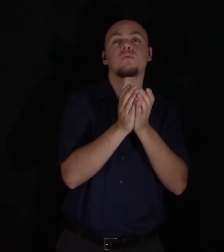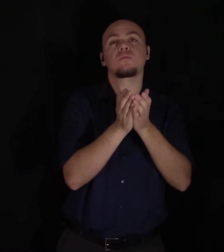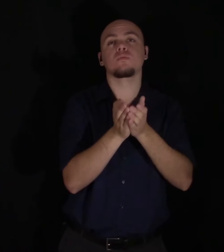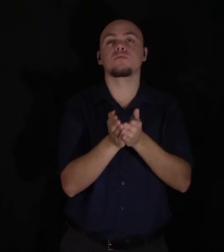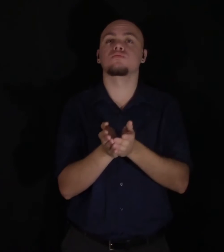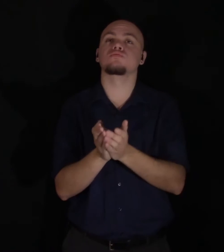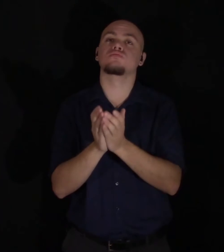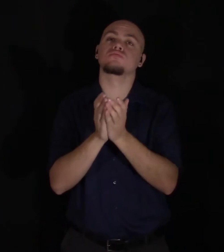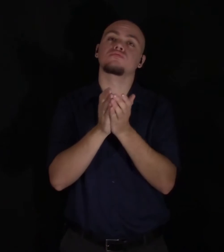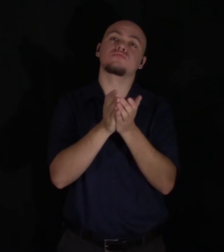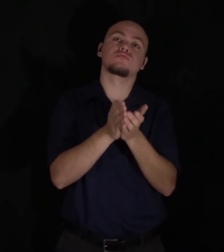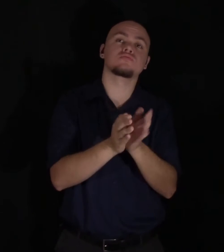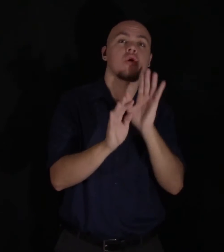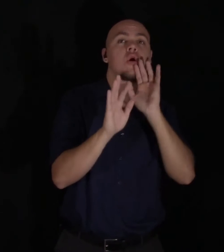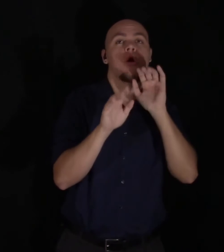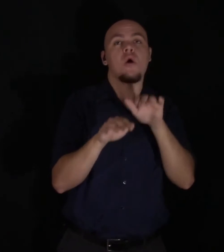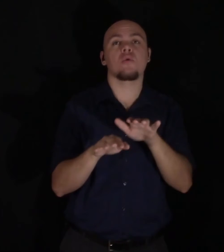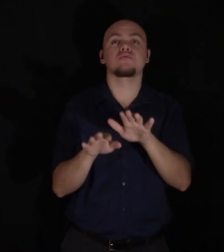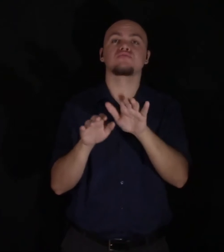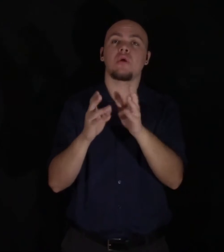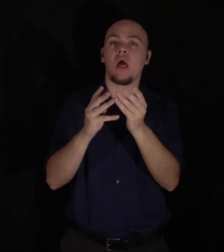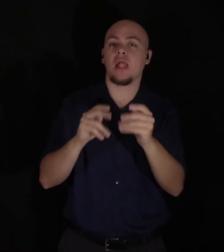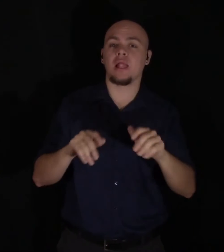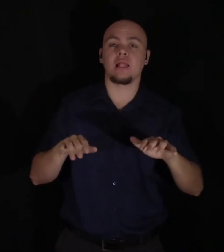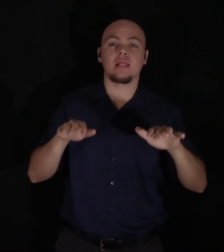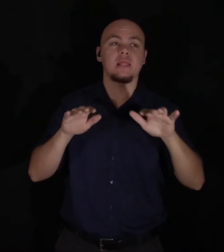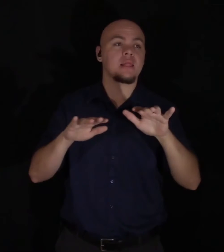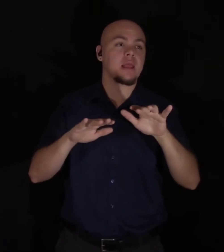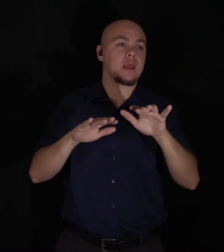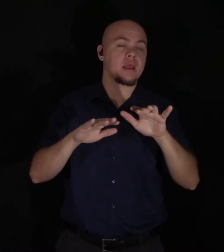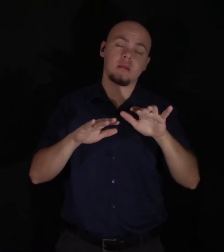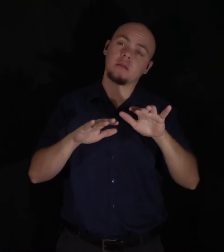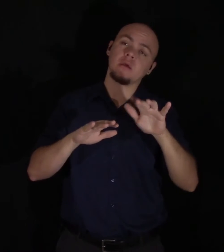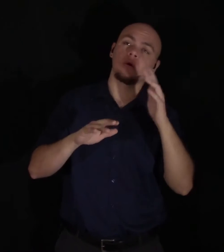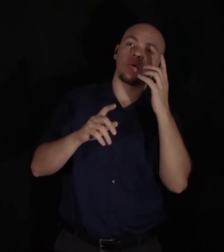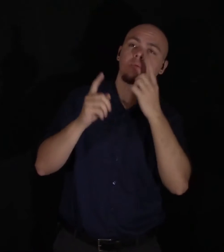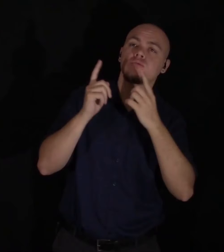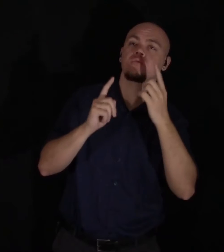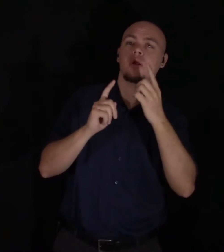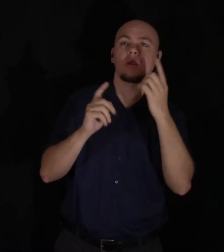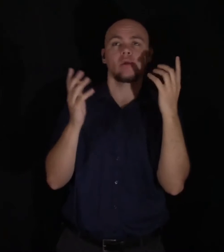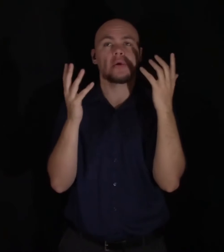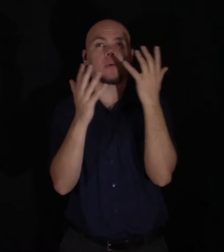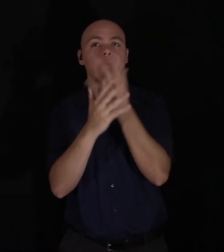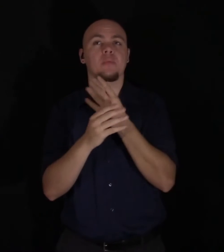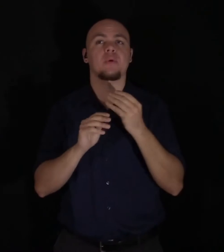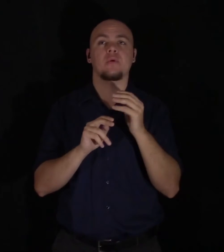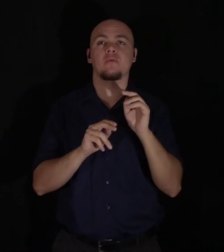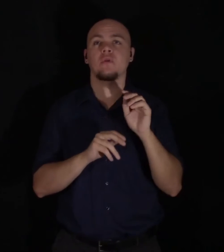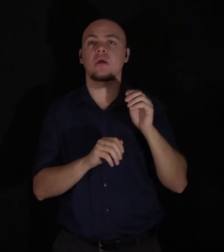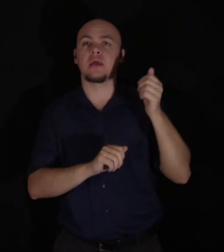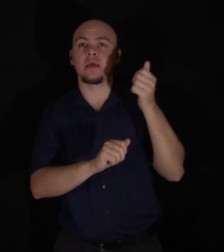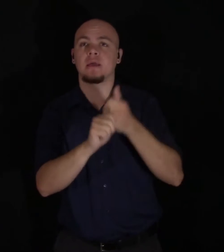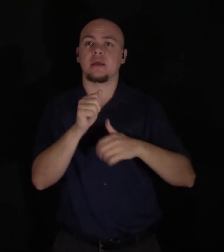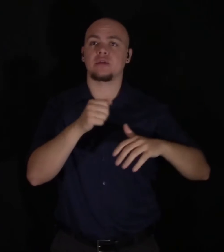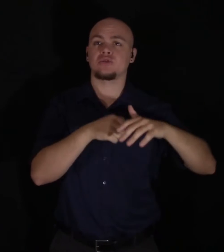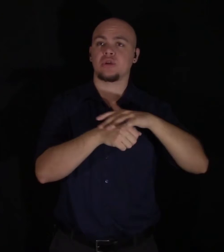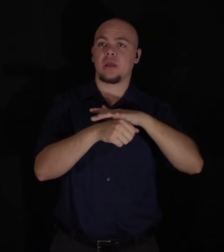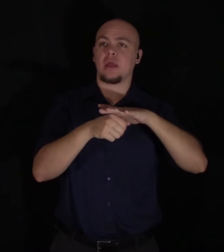may be wafted to a land surpassing in wonders and in beauty every region hitherto discovered